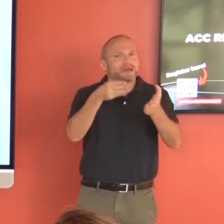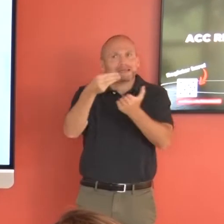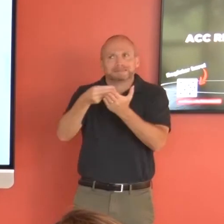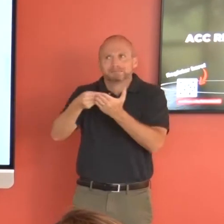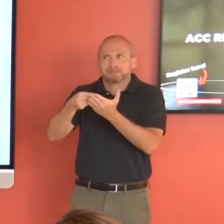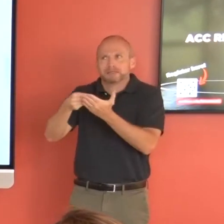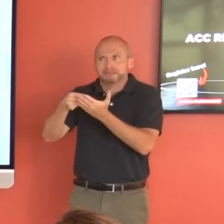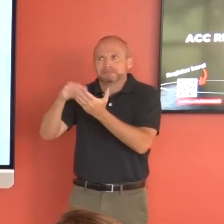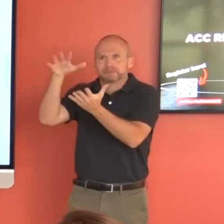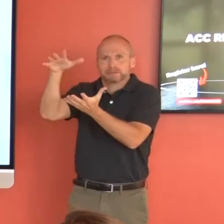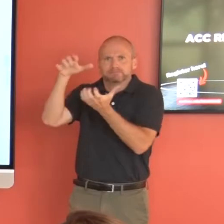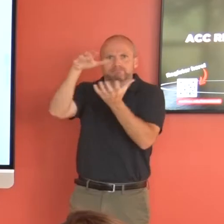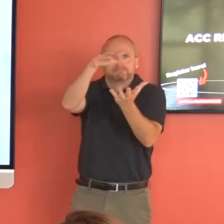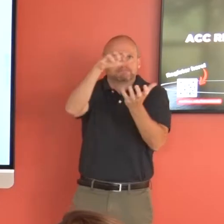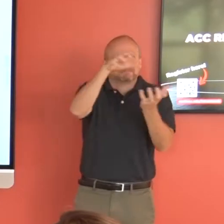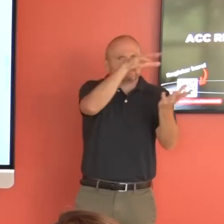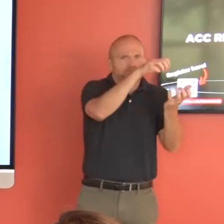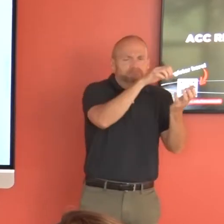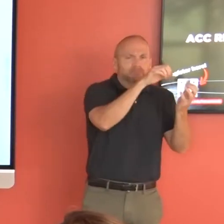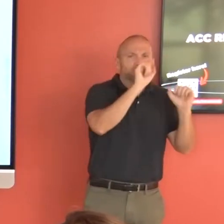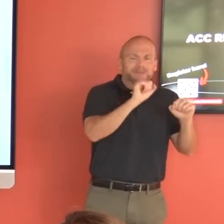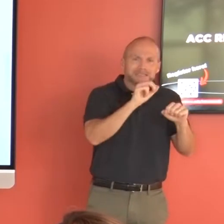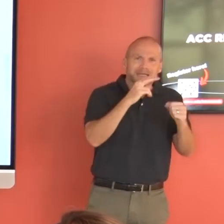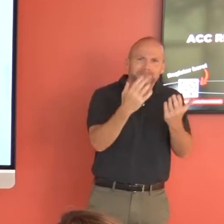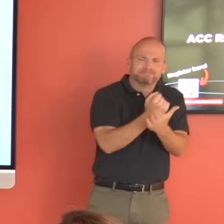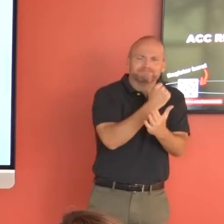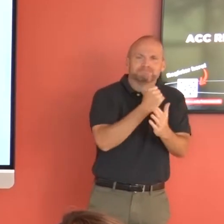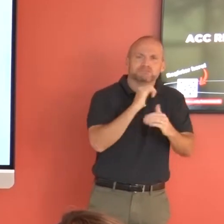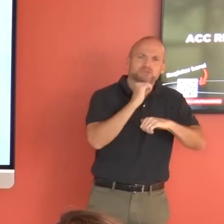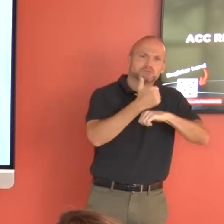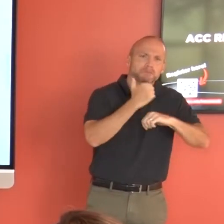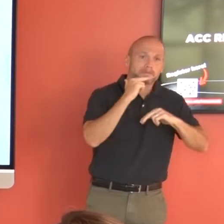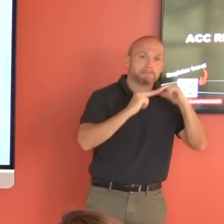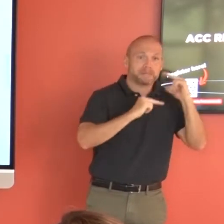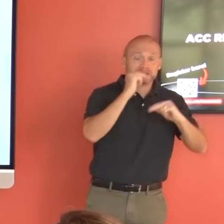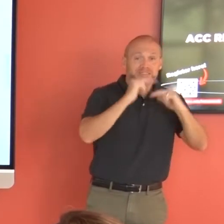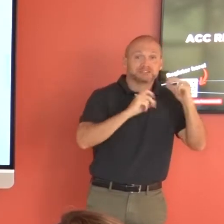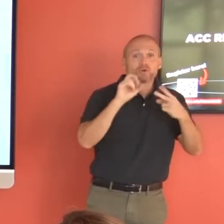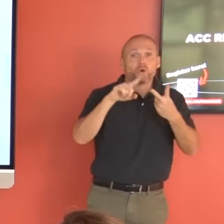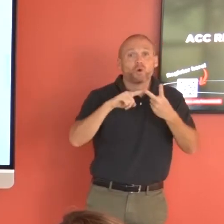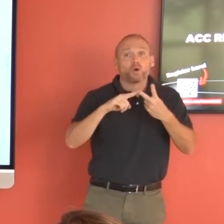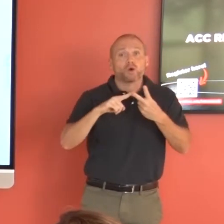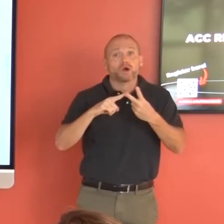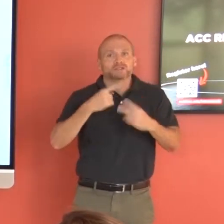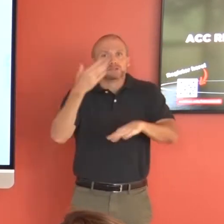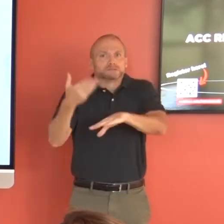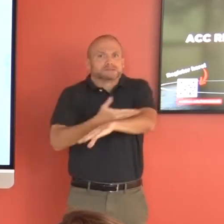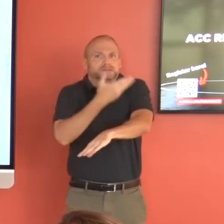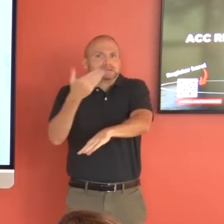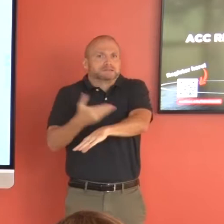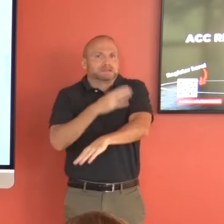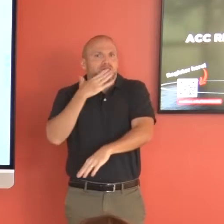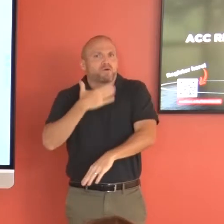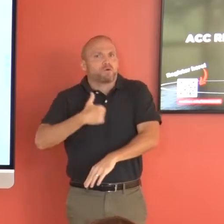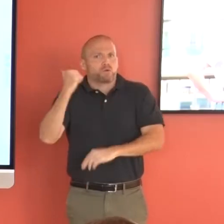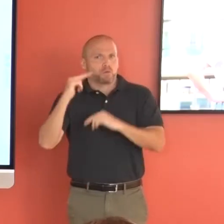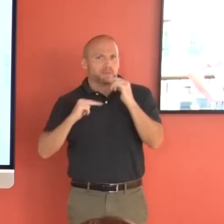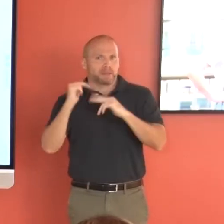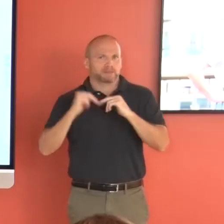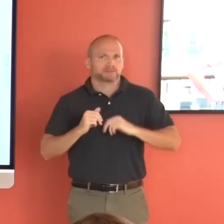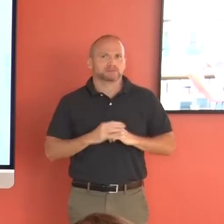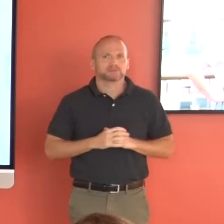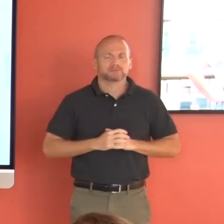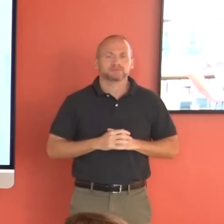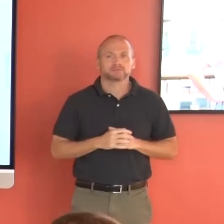can use at ACC to build buildings or to renovate existing buildings. So one of those